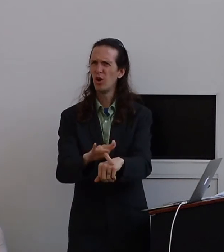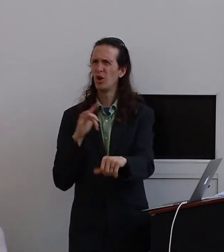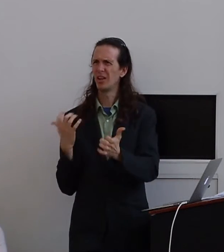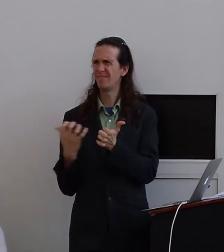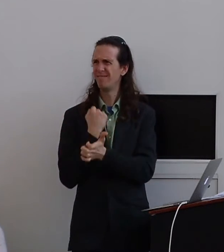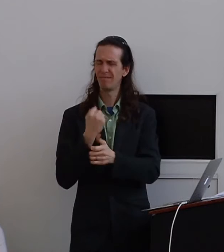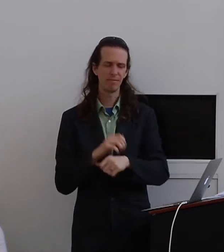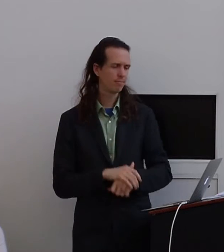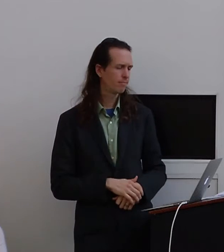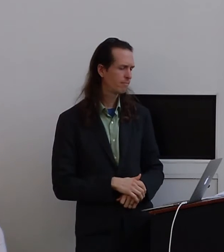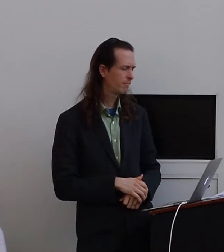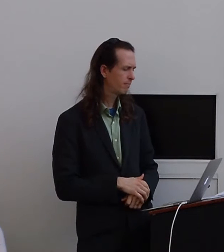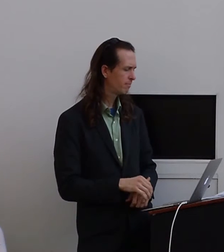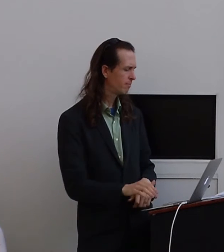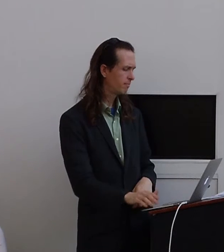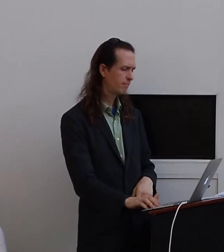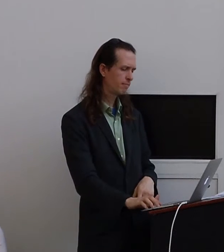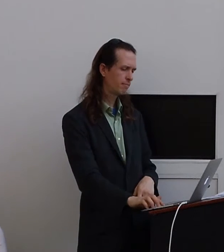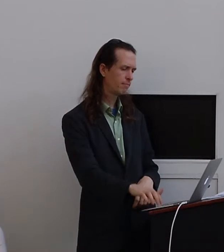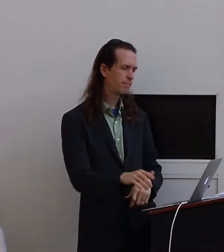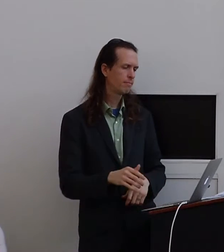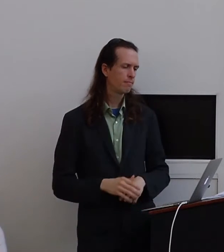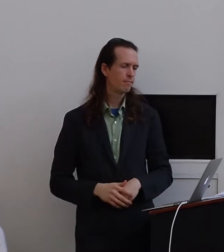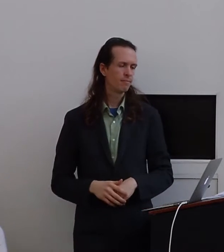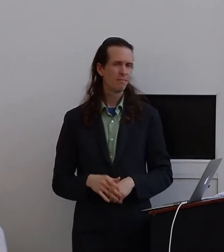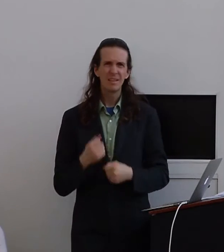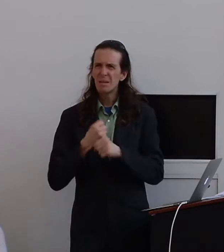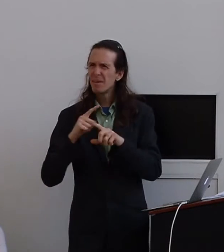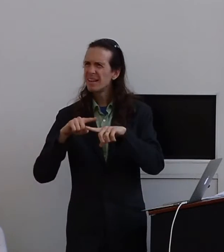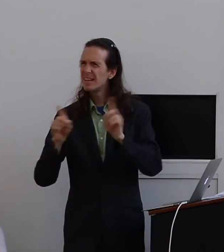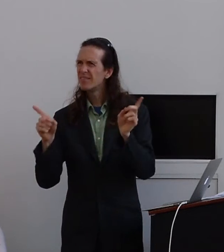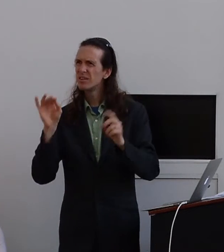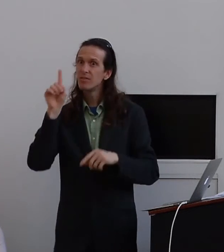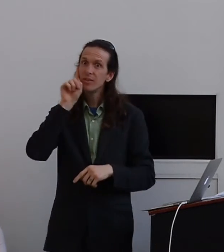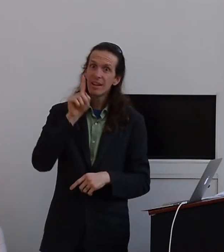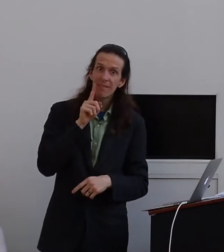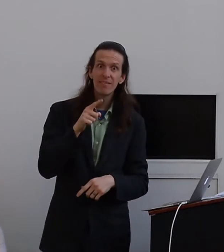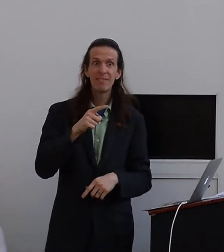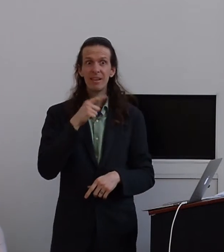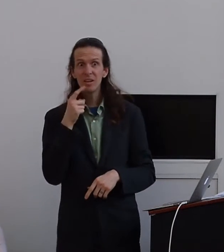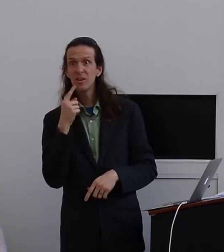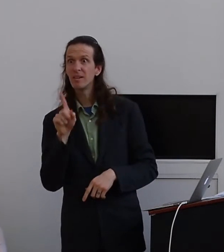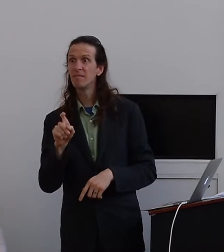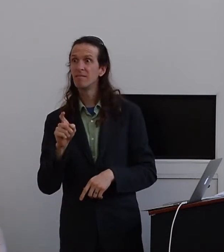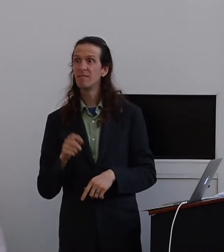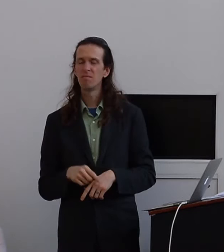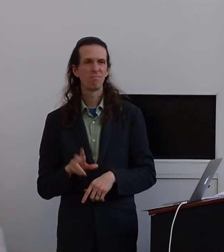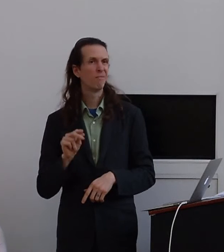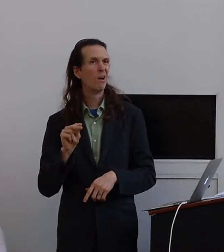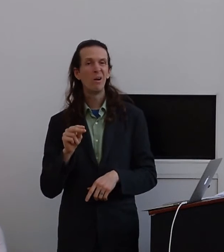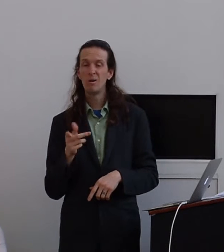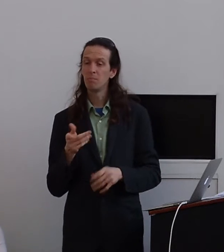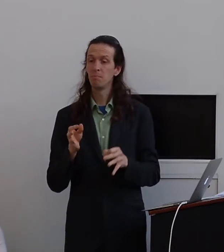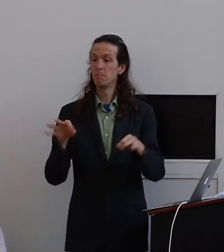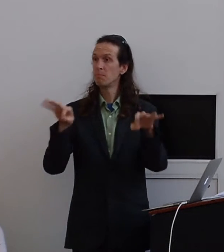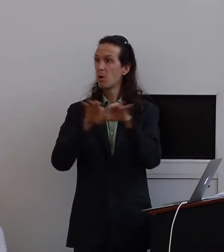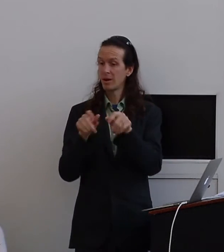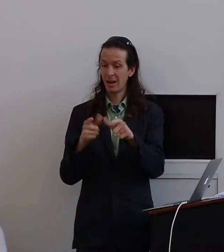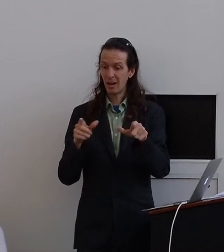early life, their brains are ready for language acquisition. Another question is whether it makes any difference if the child is deaf or hearing.